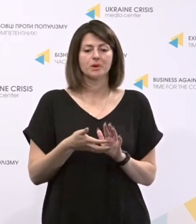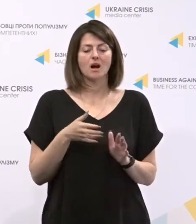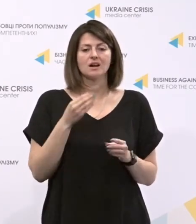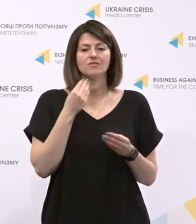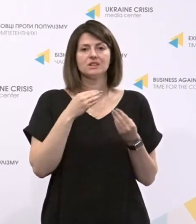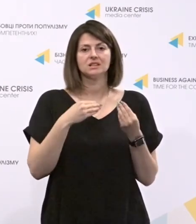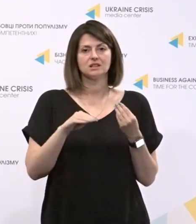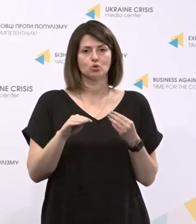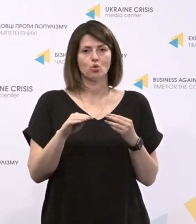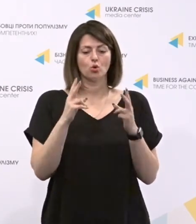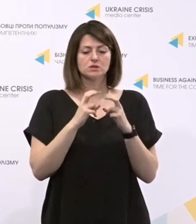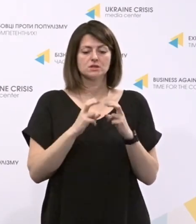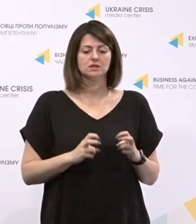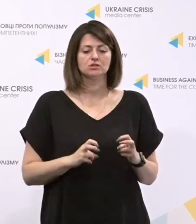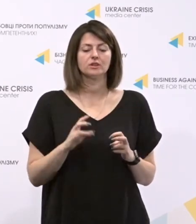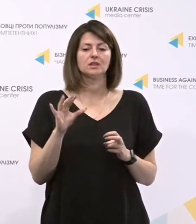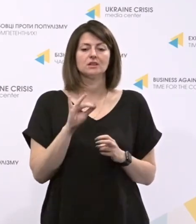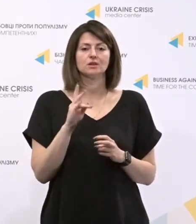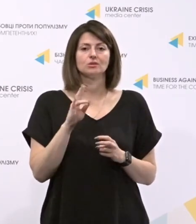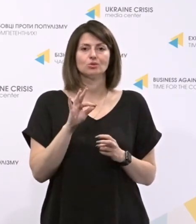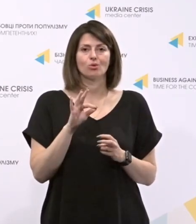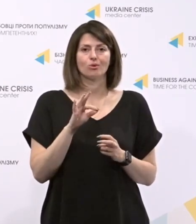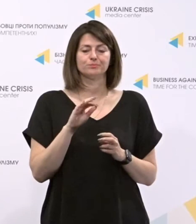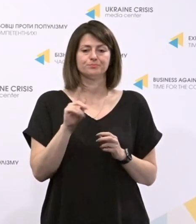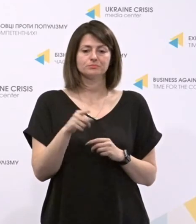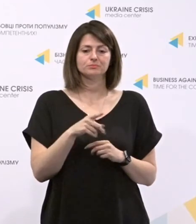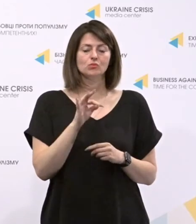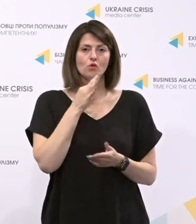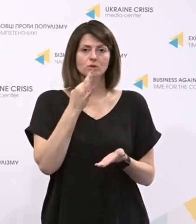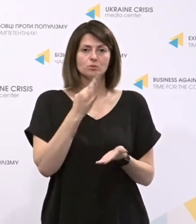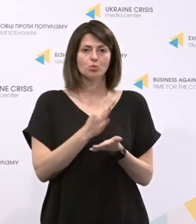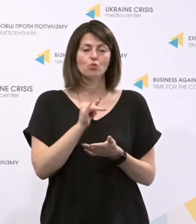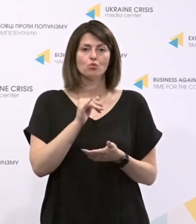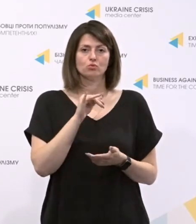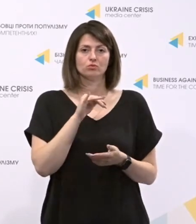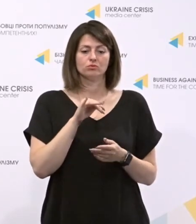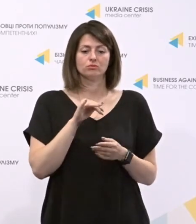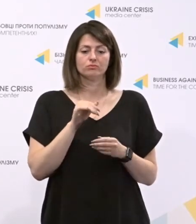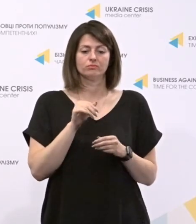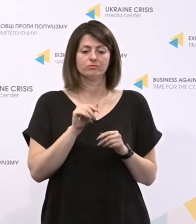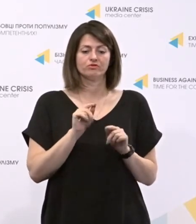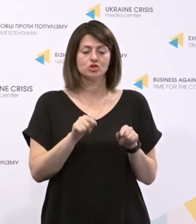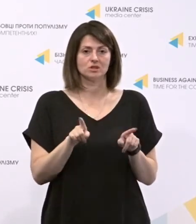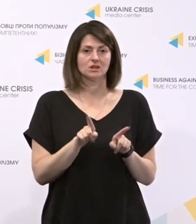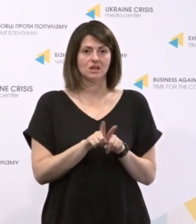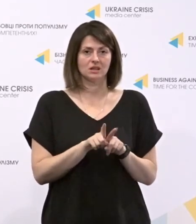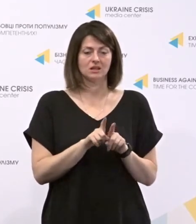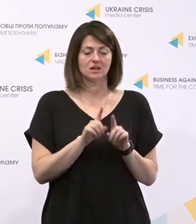such acts, are critical systemic issues which must be addressed,